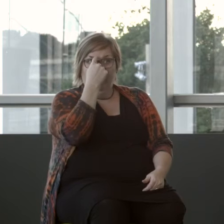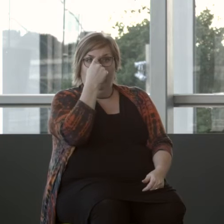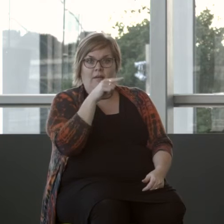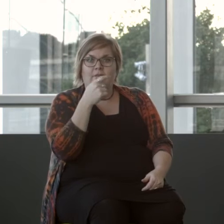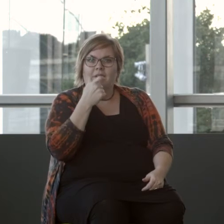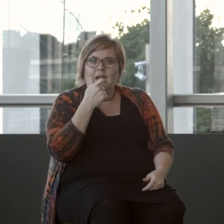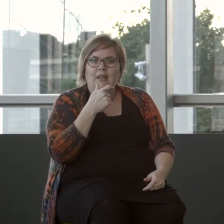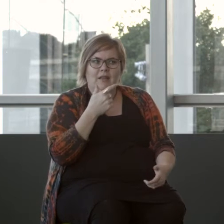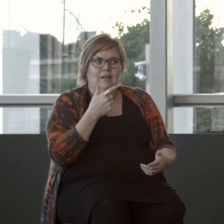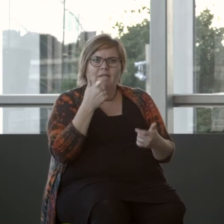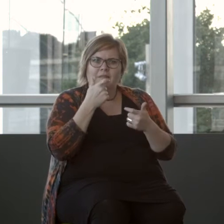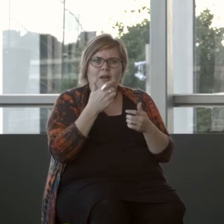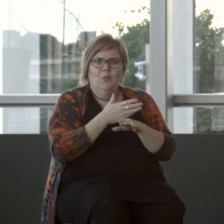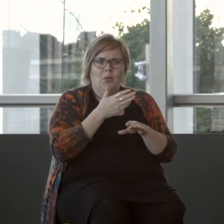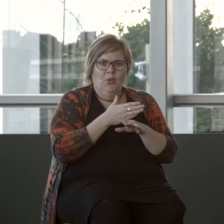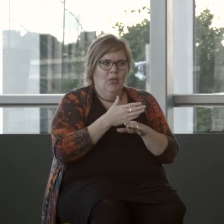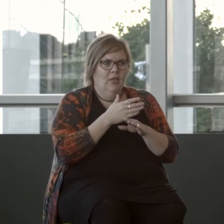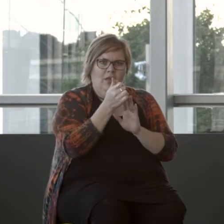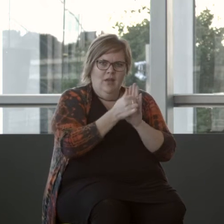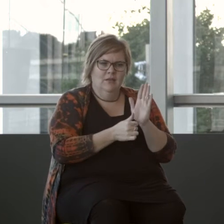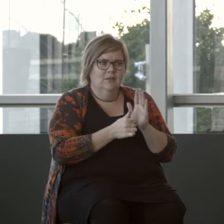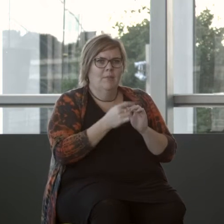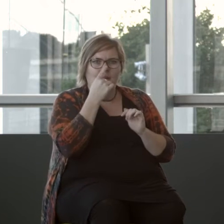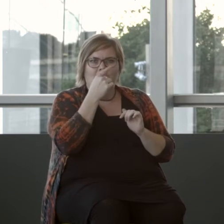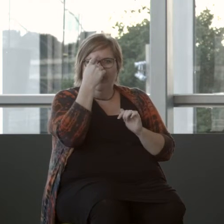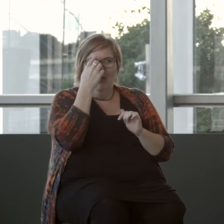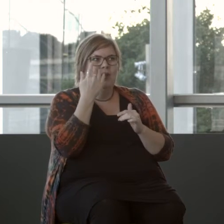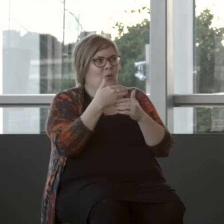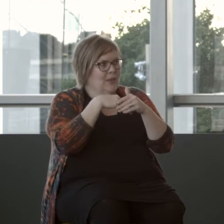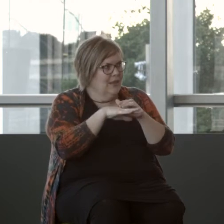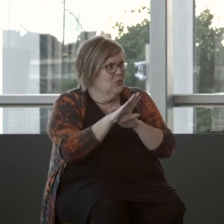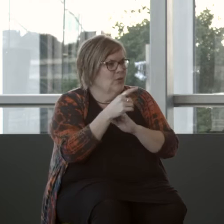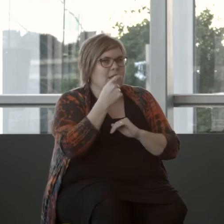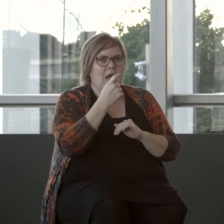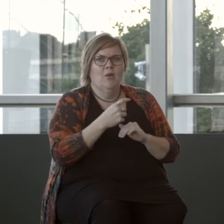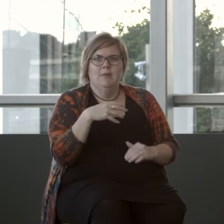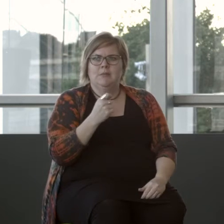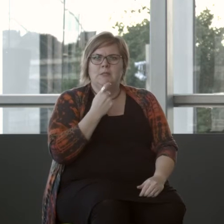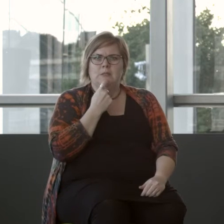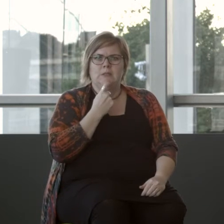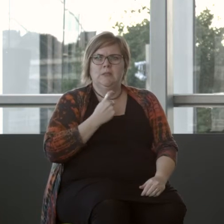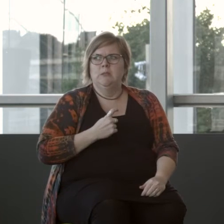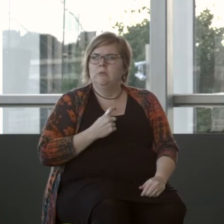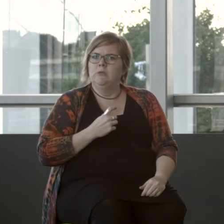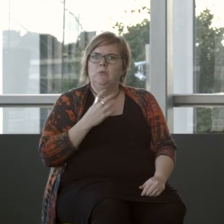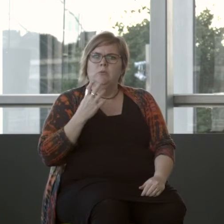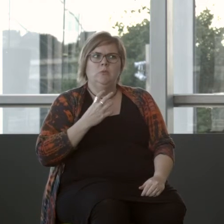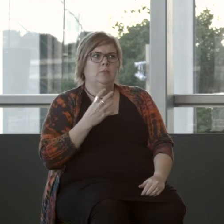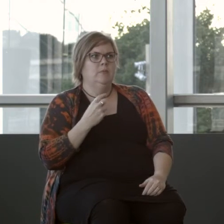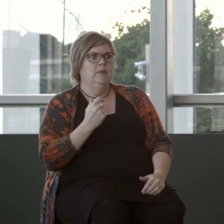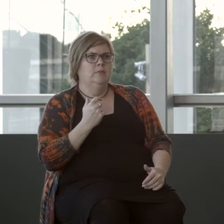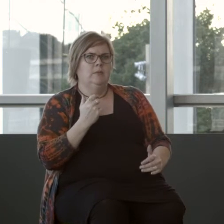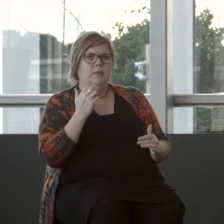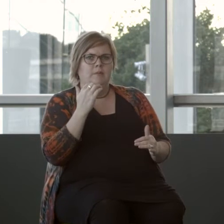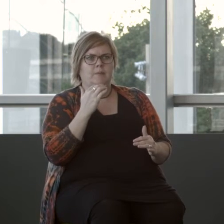They're humorous works. And I think people have this expectation that when you go into the gallery, it's meant to be serious. It's meant to be high art.